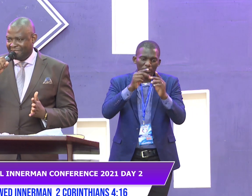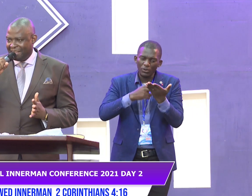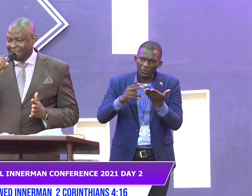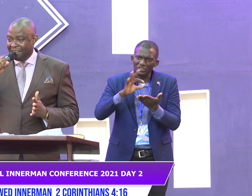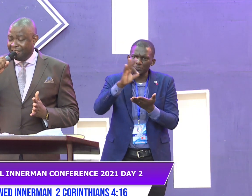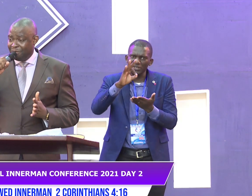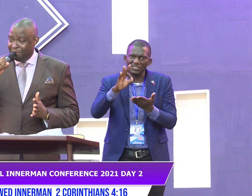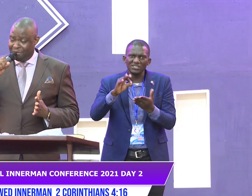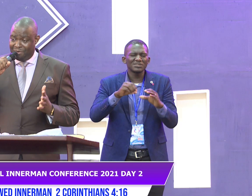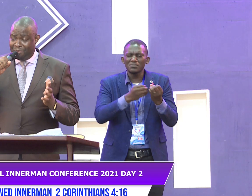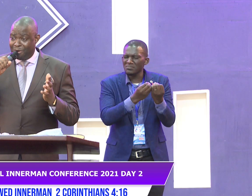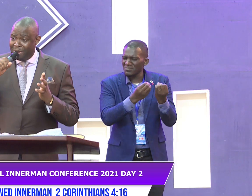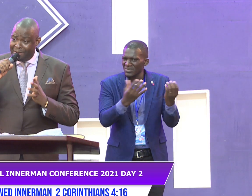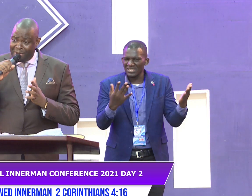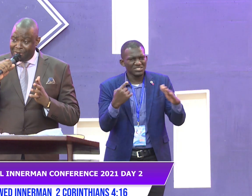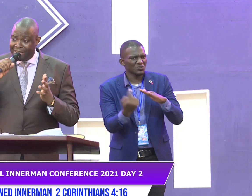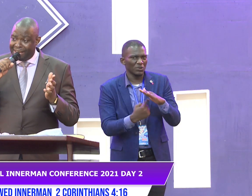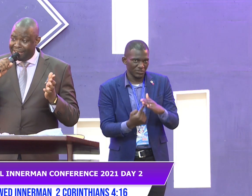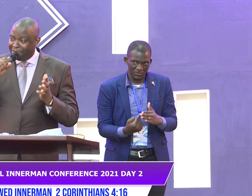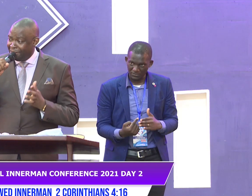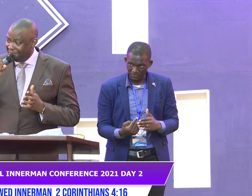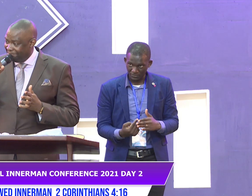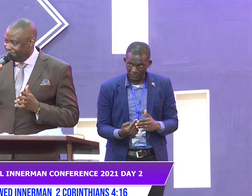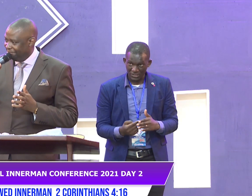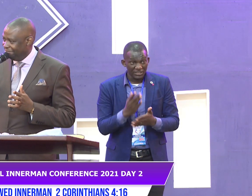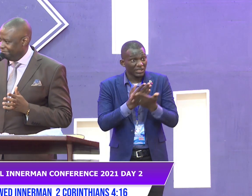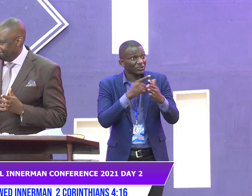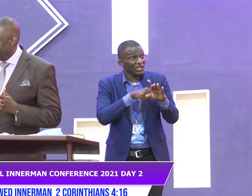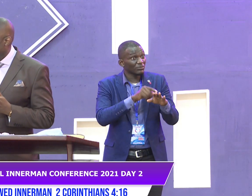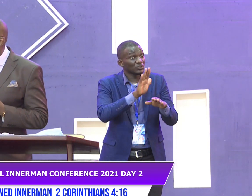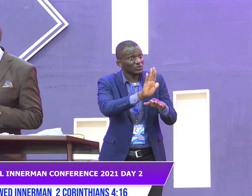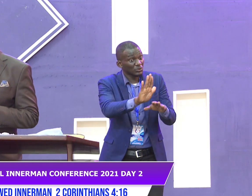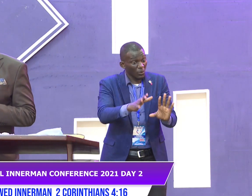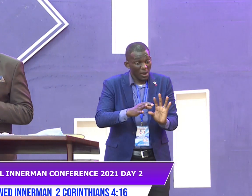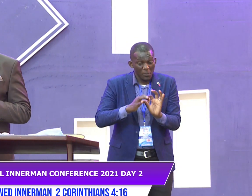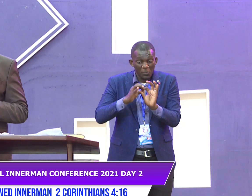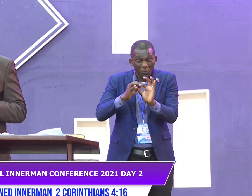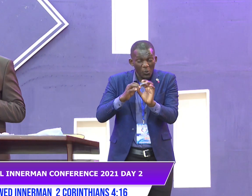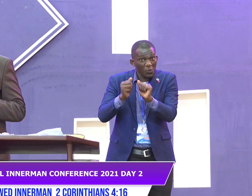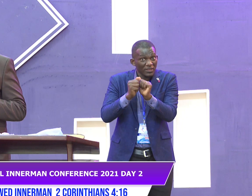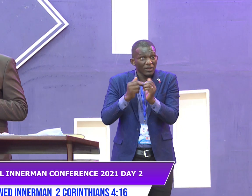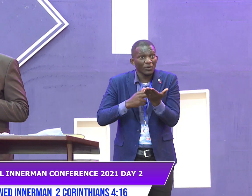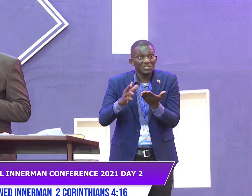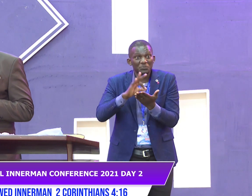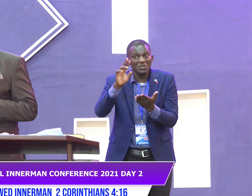yourself with issues pertaining finances to the Holy Spirit. But because sometimes our relationship